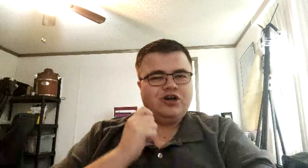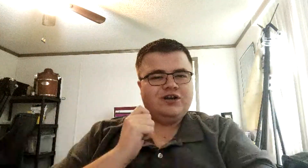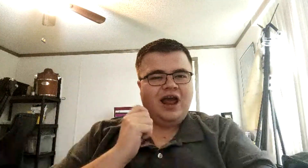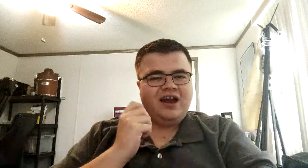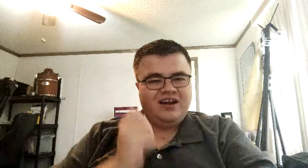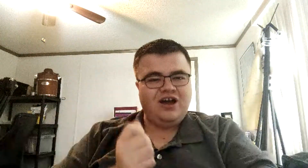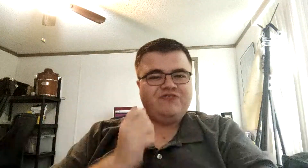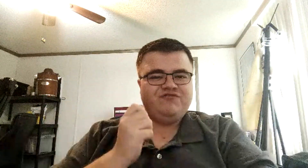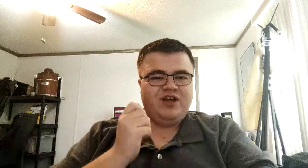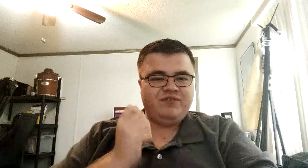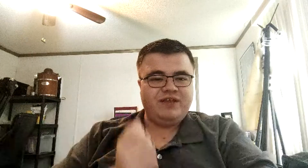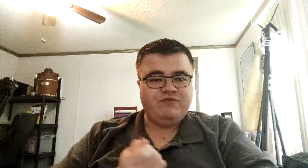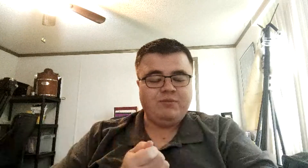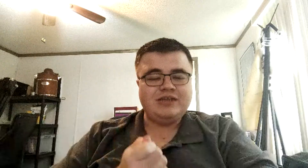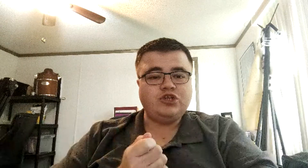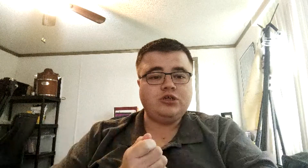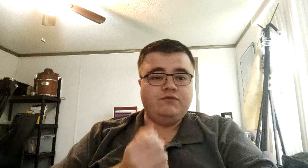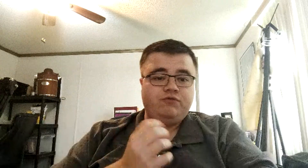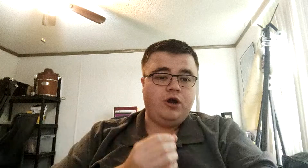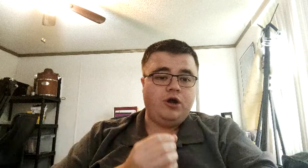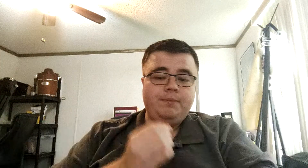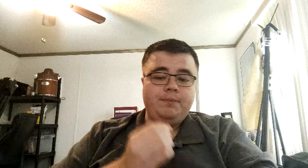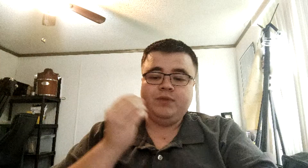heard enough of information from